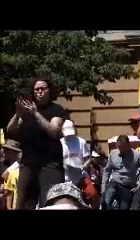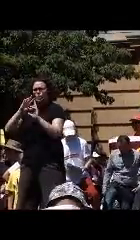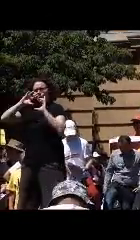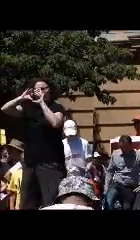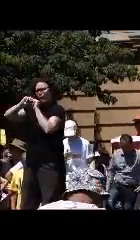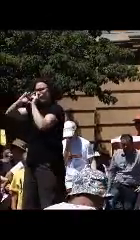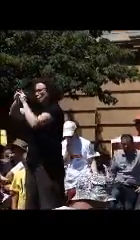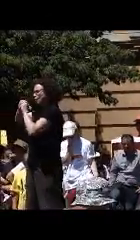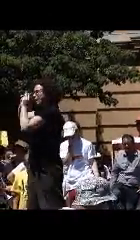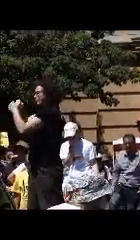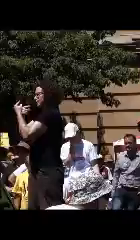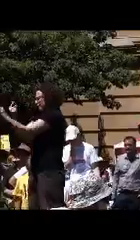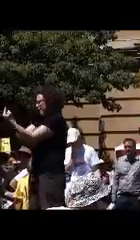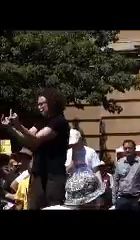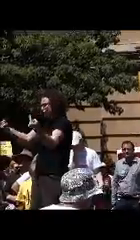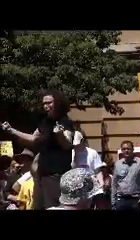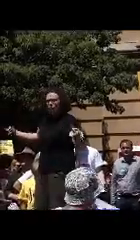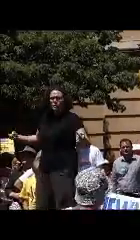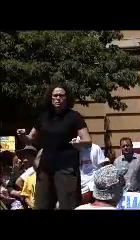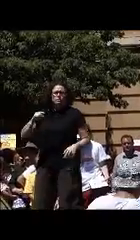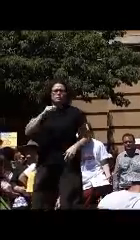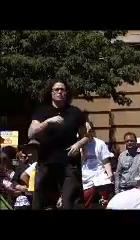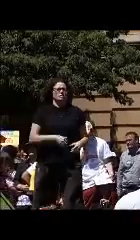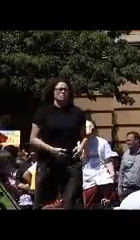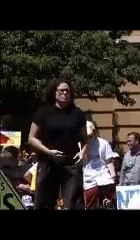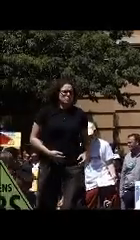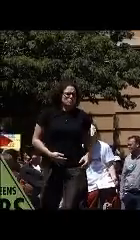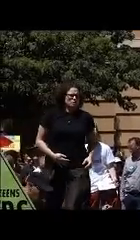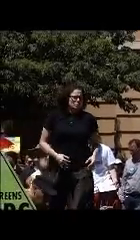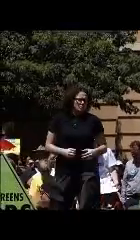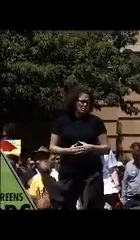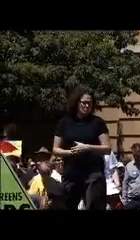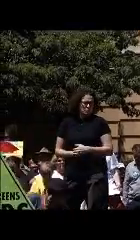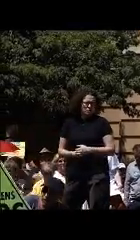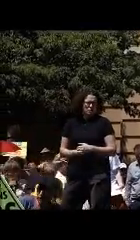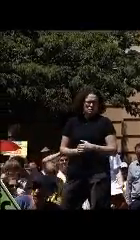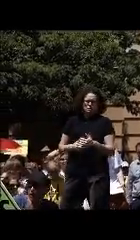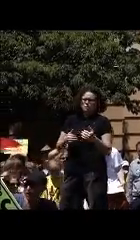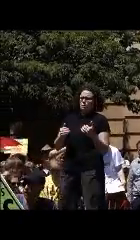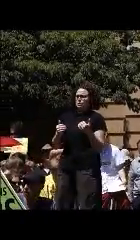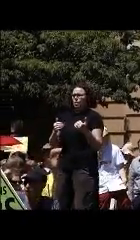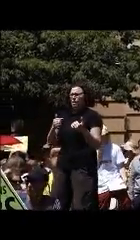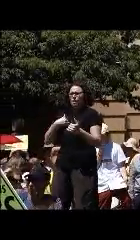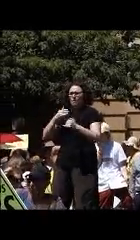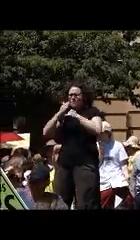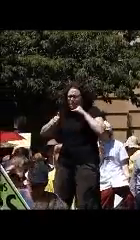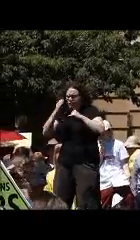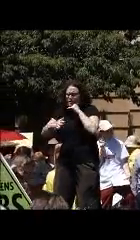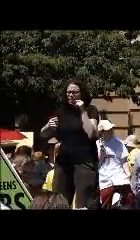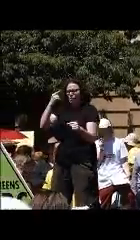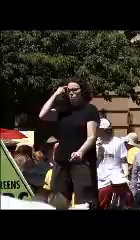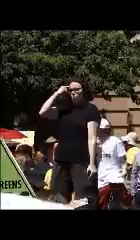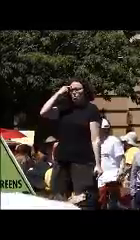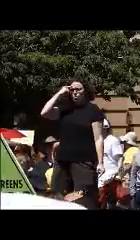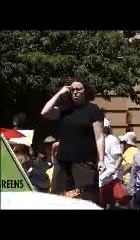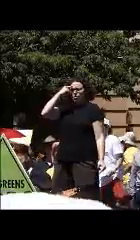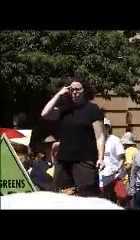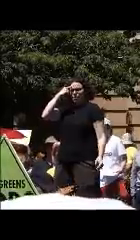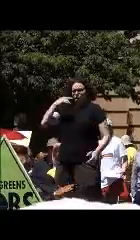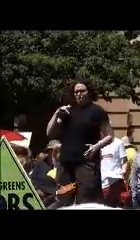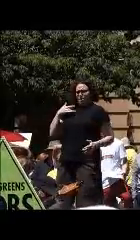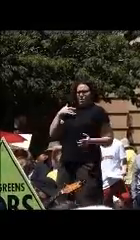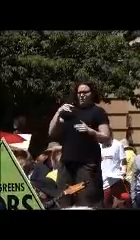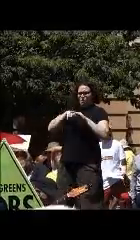after each and every one of us. Just in conclusion, I never ever thought that I'd see the day